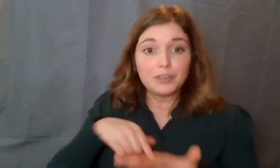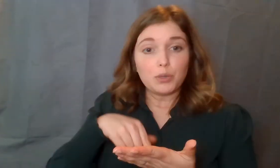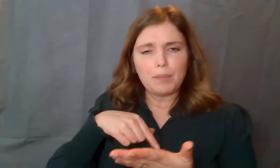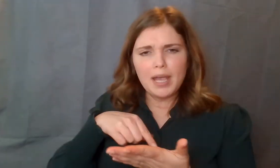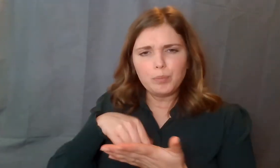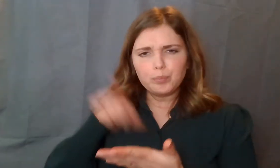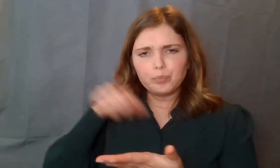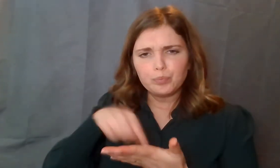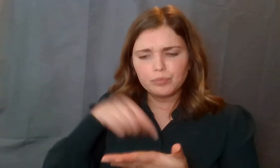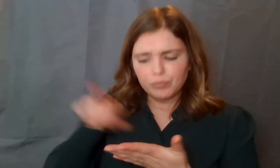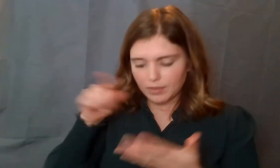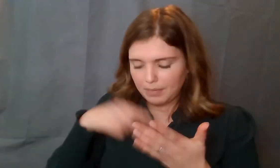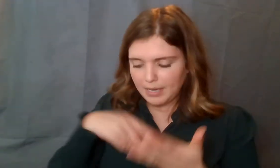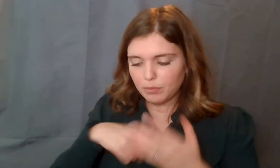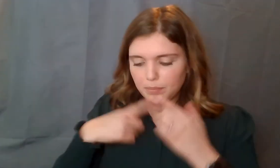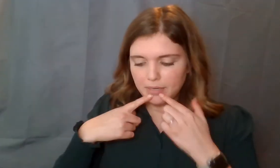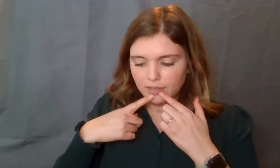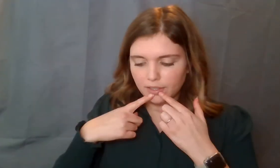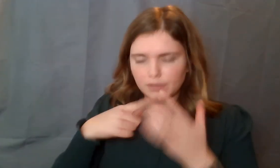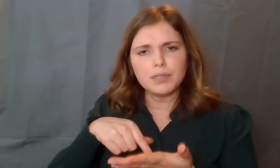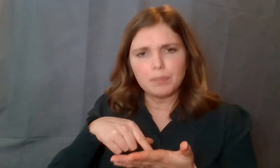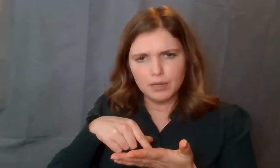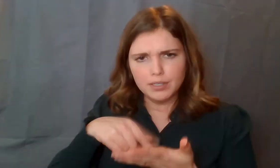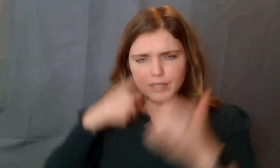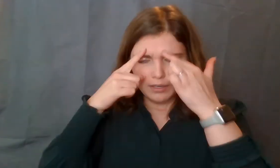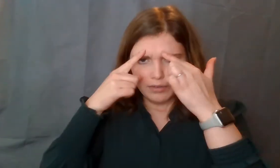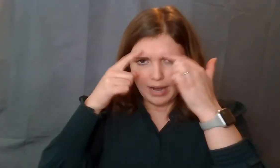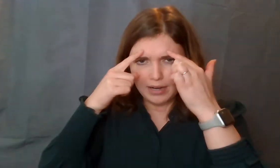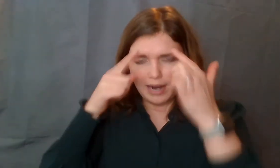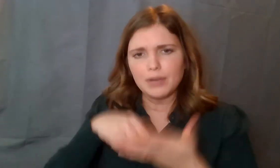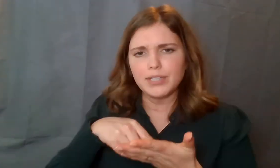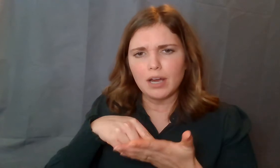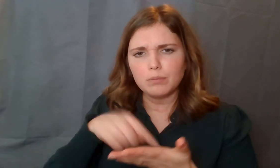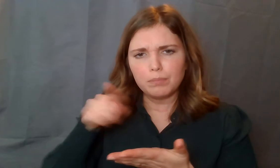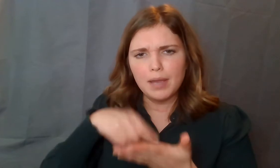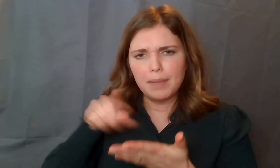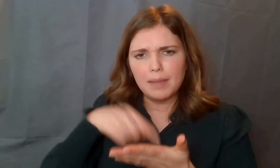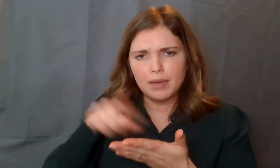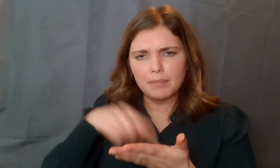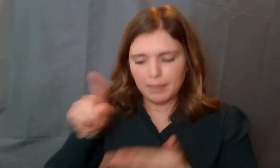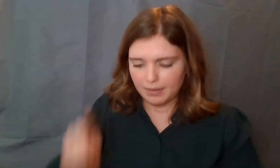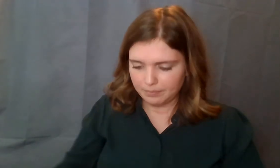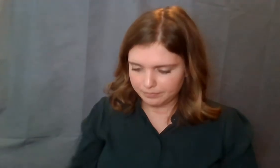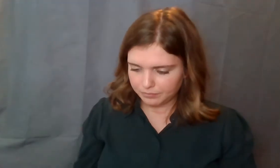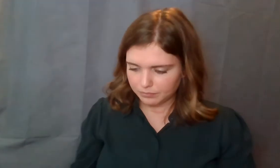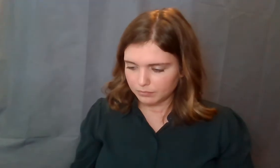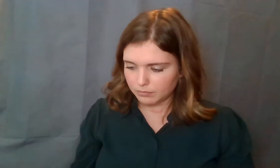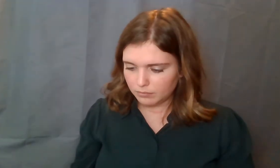So pay someone repeatedly. Your lips are pursed. You've got your eyebrows down. Pay, pay, pay, pay,